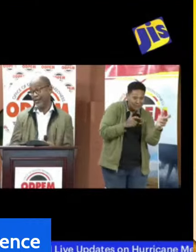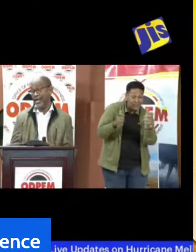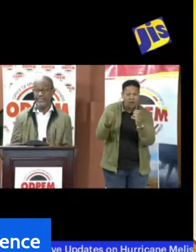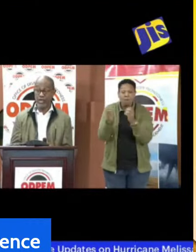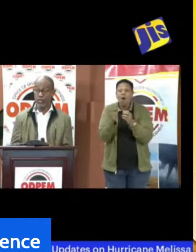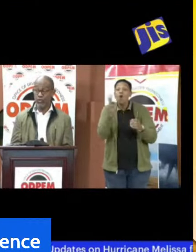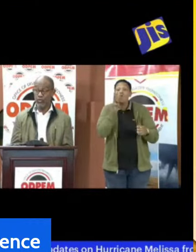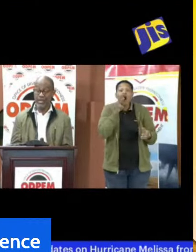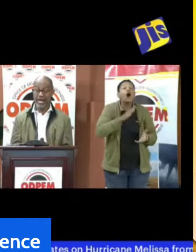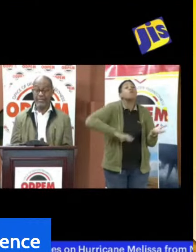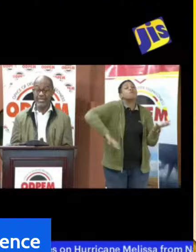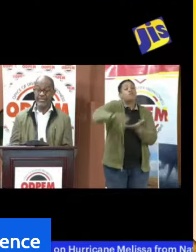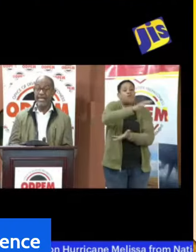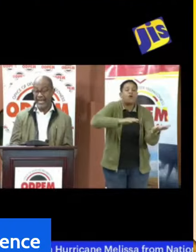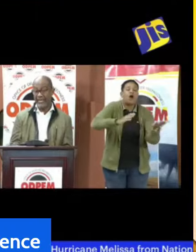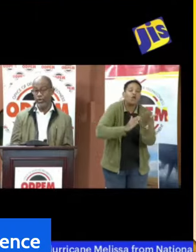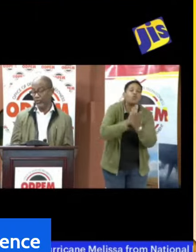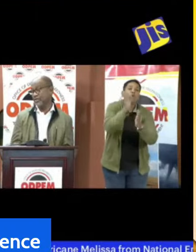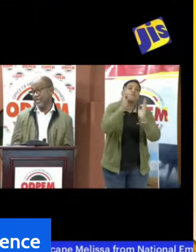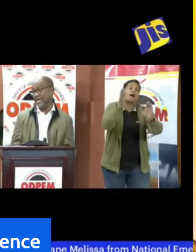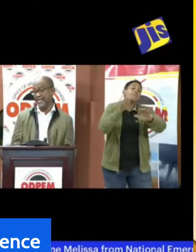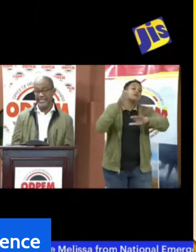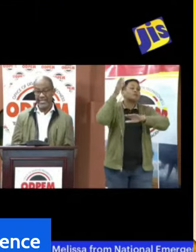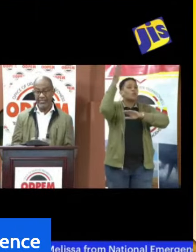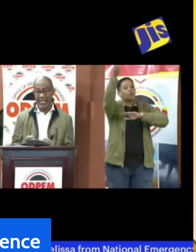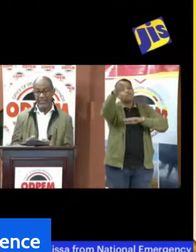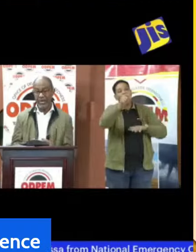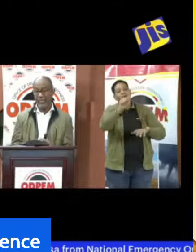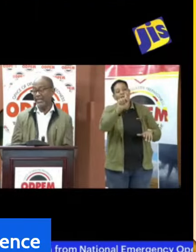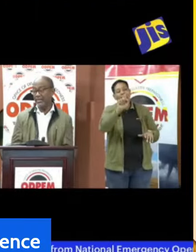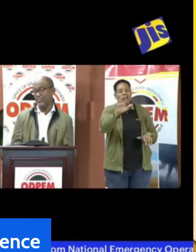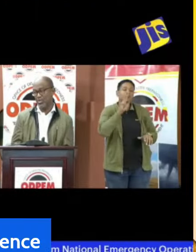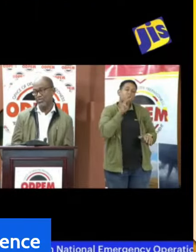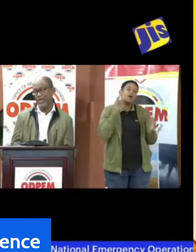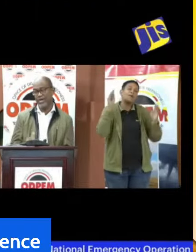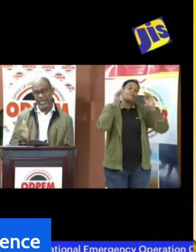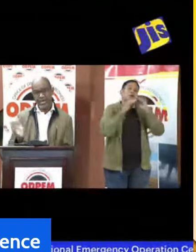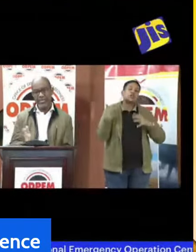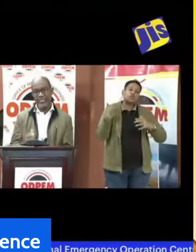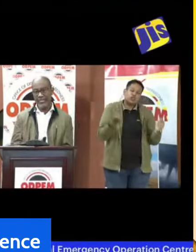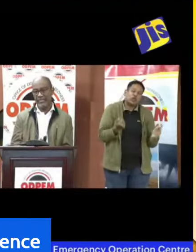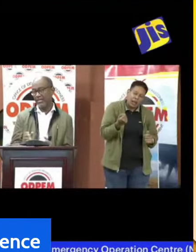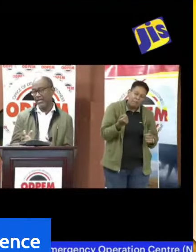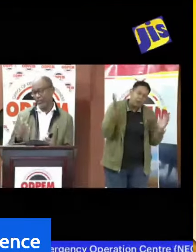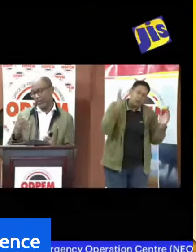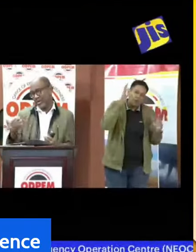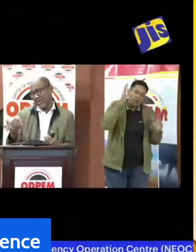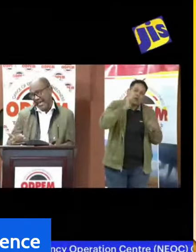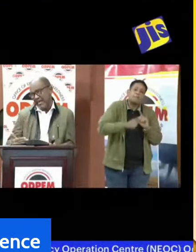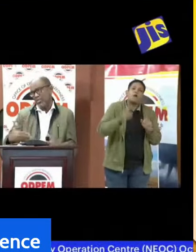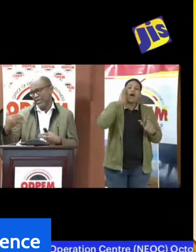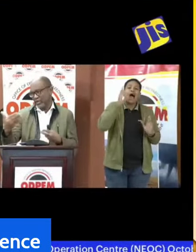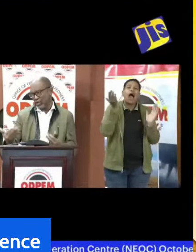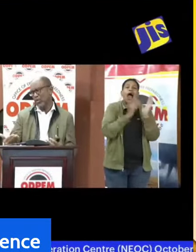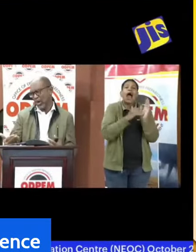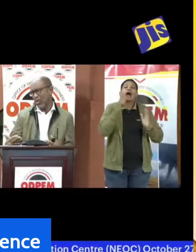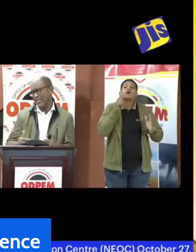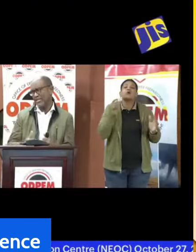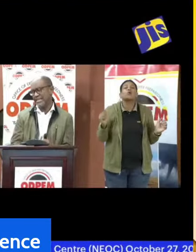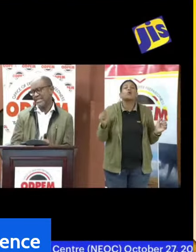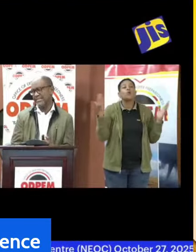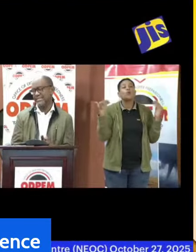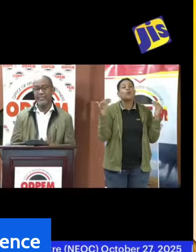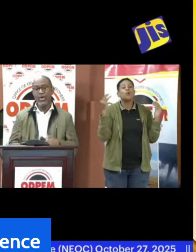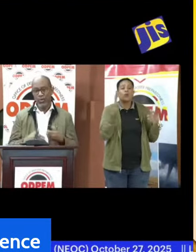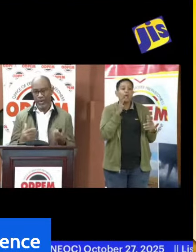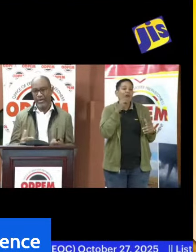land area as it goes through the Bahamas and over into the Atlantic. It may pick up a little bit more strength, but then it would be again moving into cooler waters